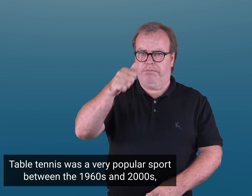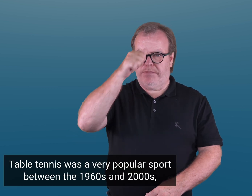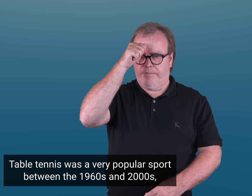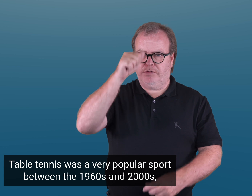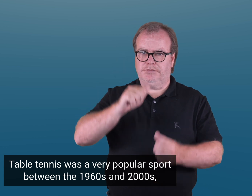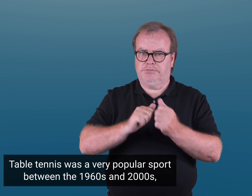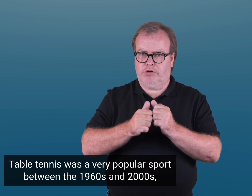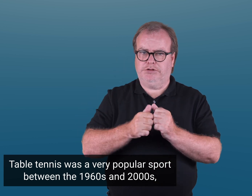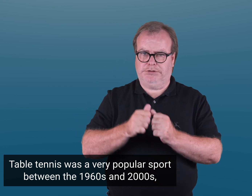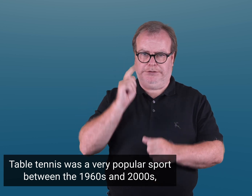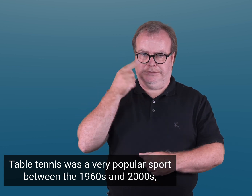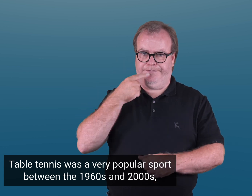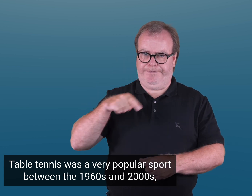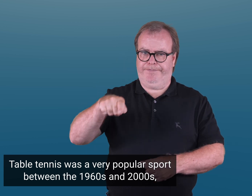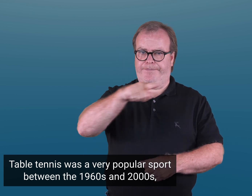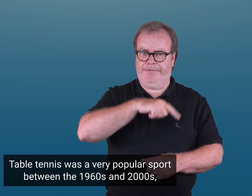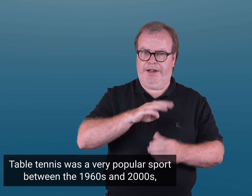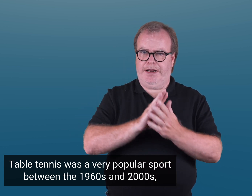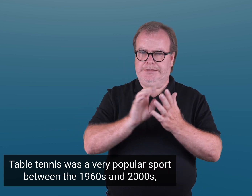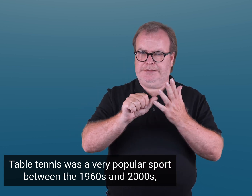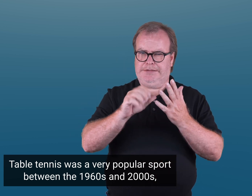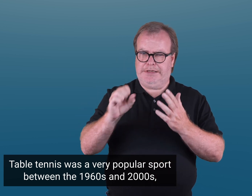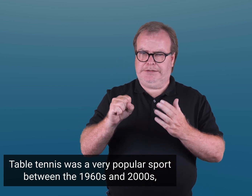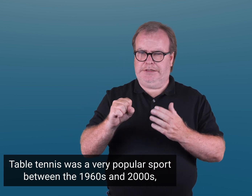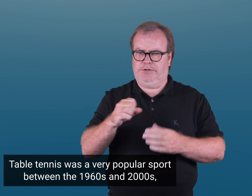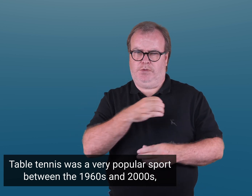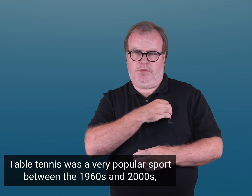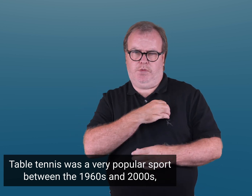Table tennis was a very popular sport between the 1960s and the 2000s,